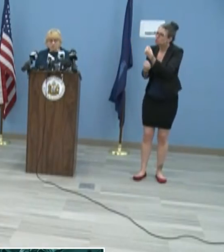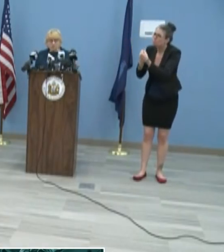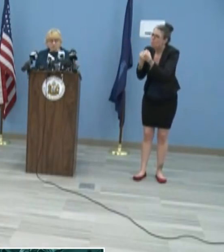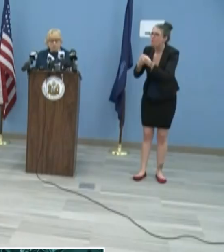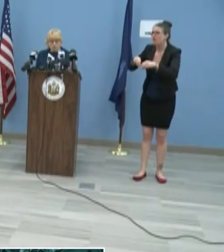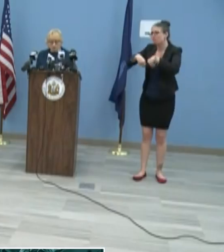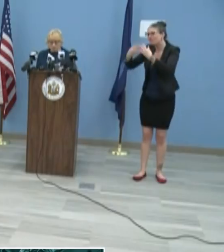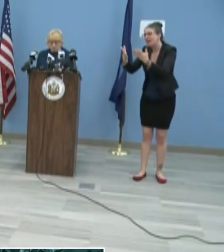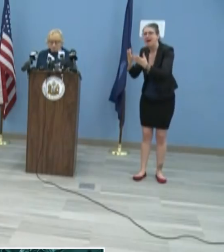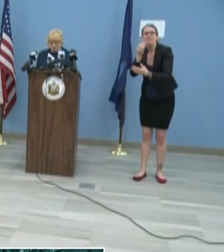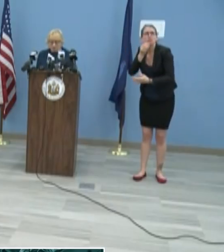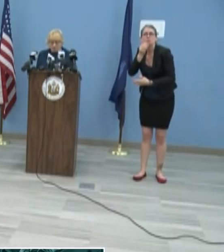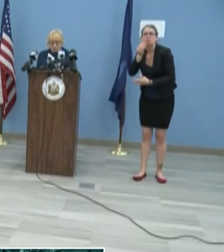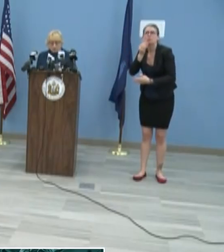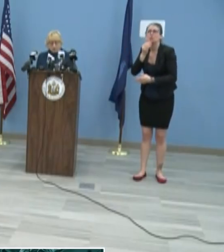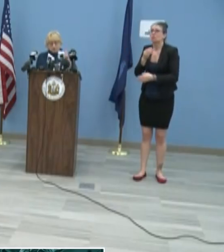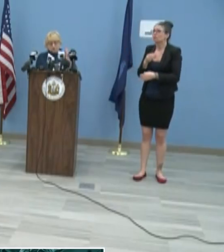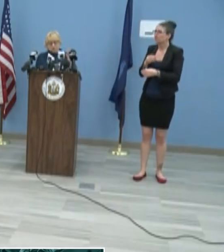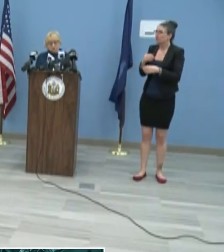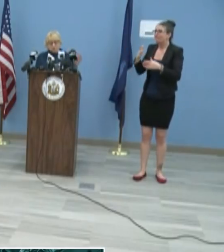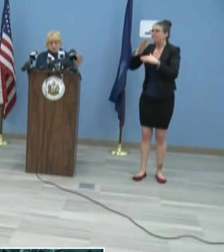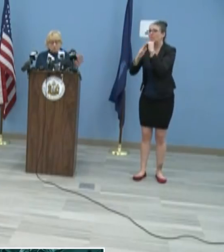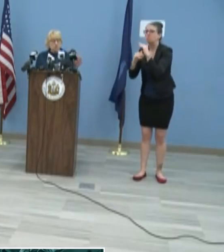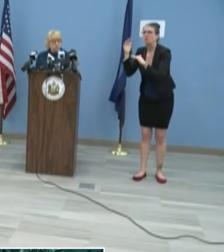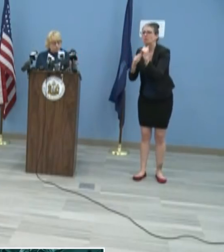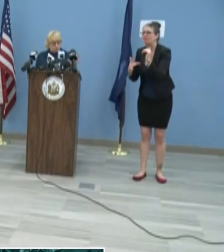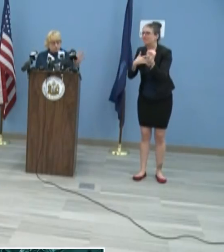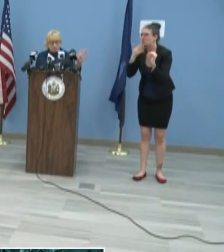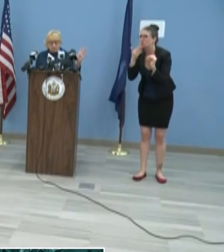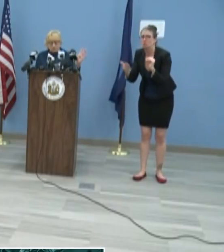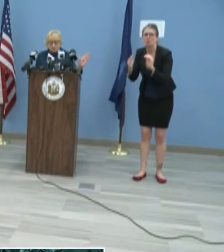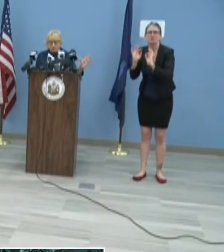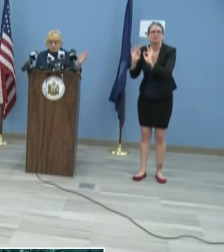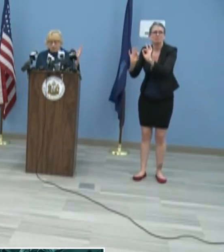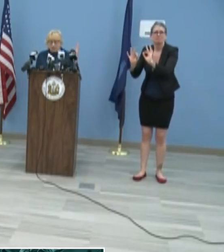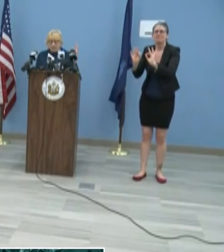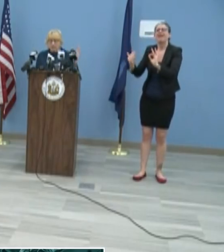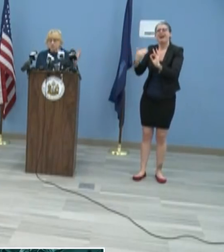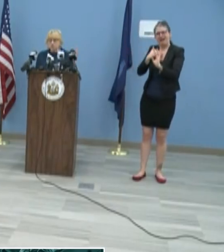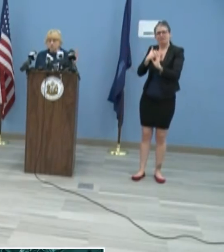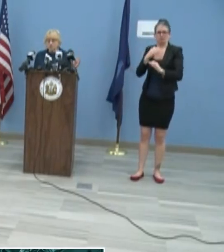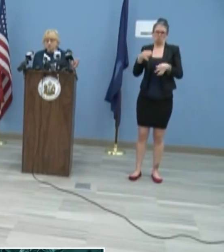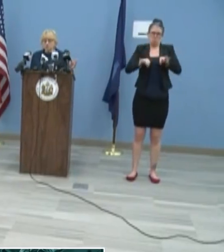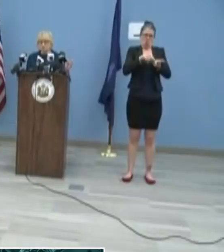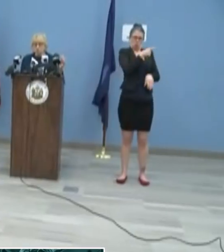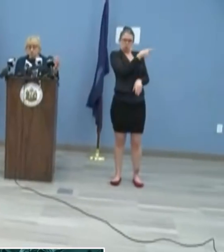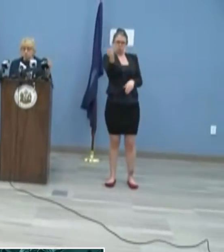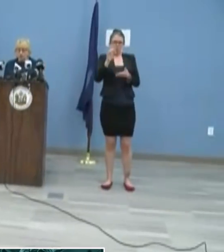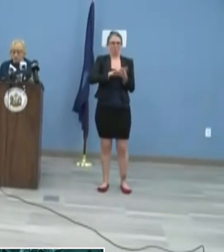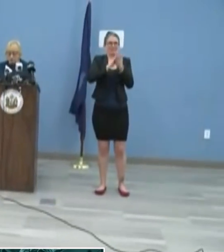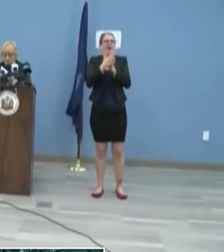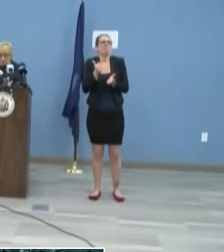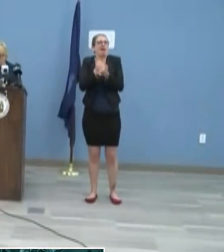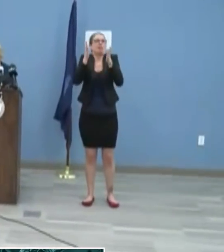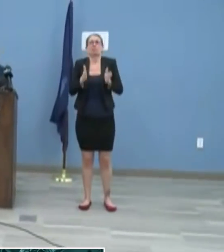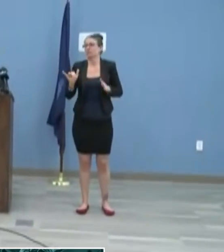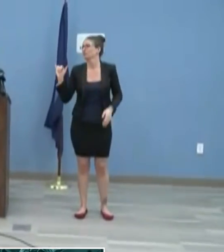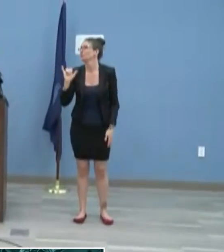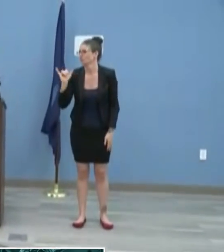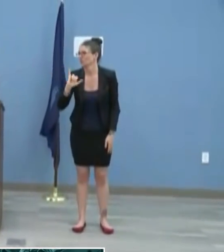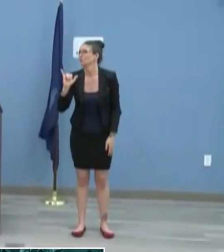watching and listening this morning, keeping their distance from others to preserve our state and our spaces for tomorrow.